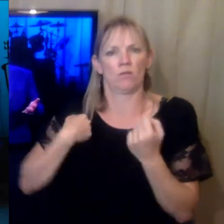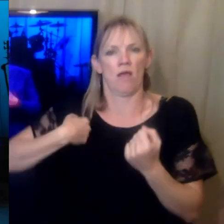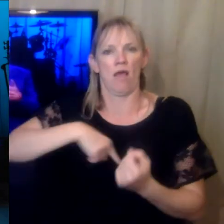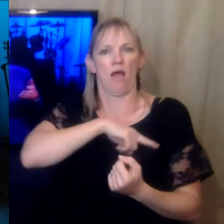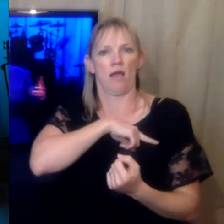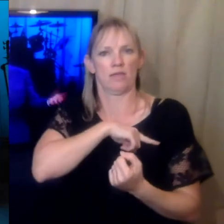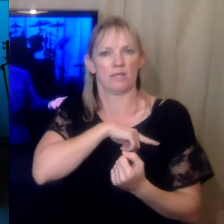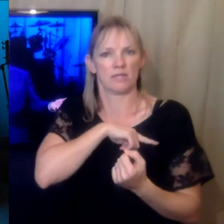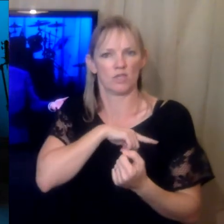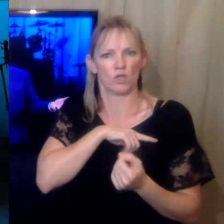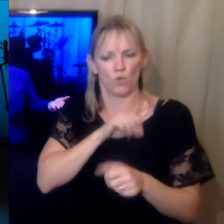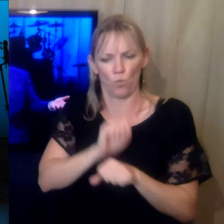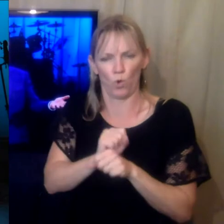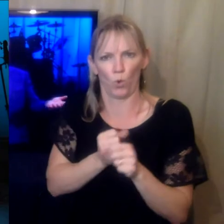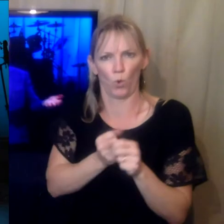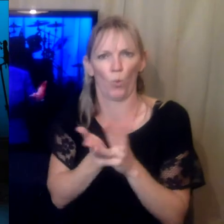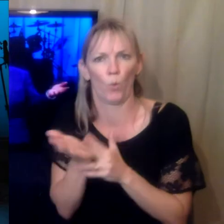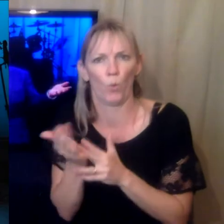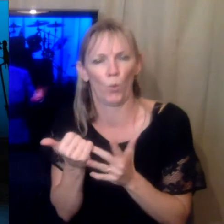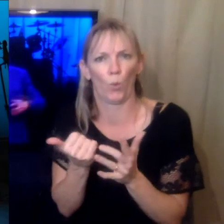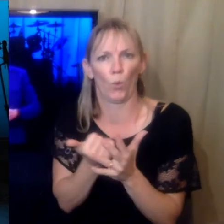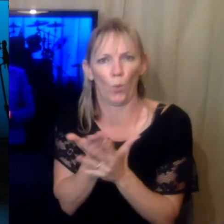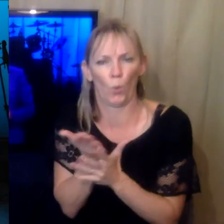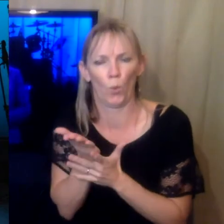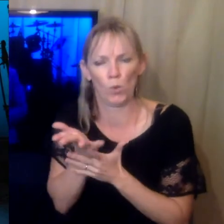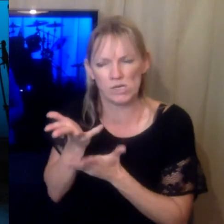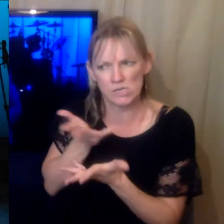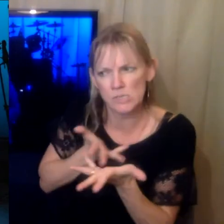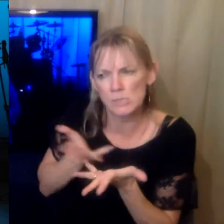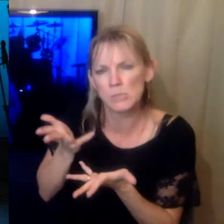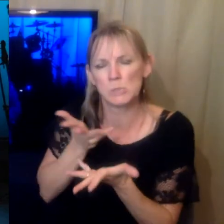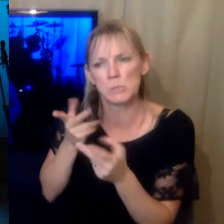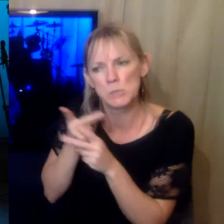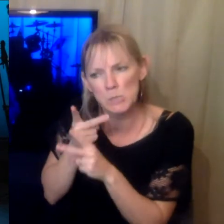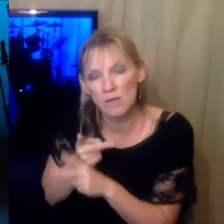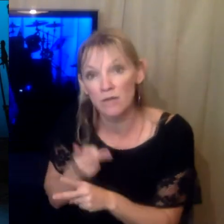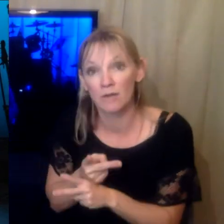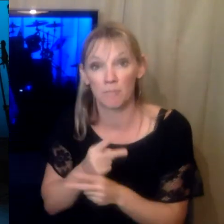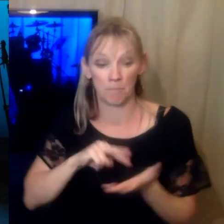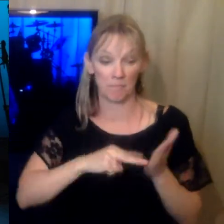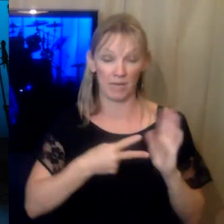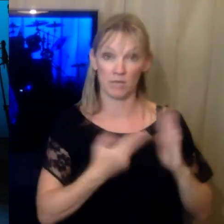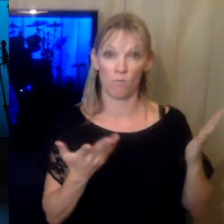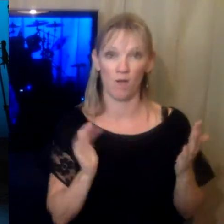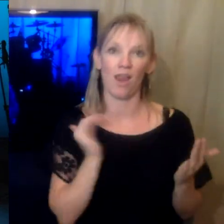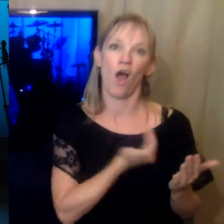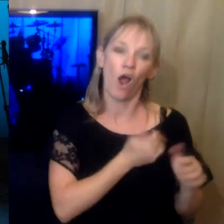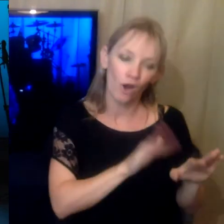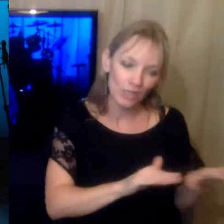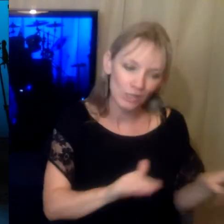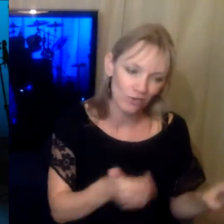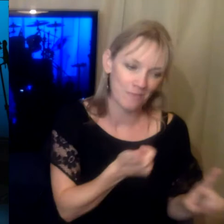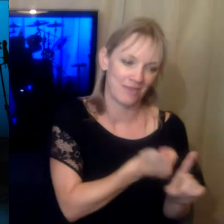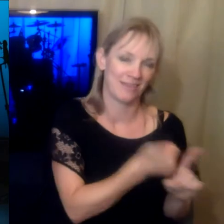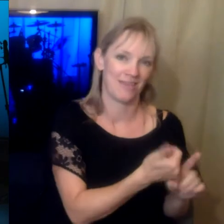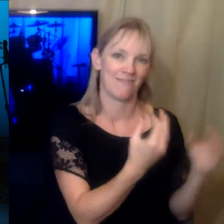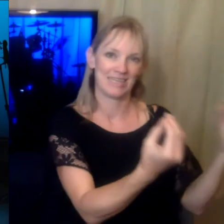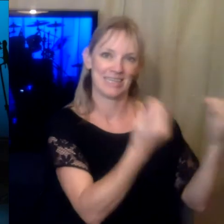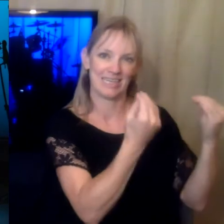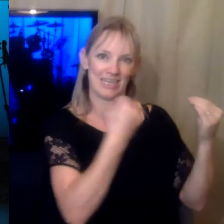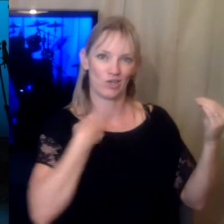to work it through. And in that regard, all of our kids are teachers to us, aren't they? For sure they